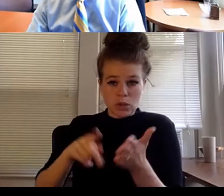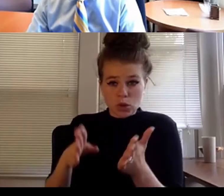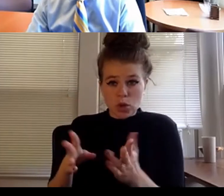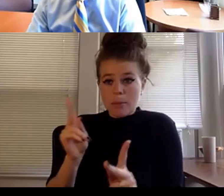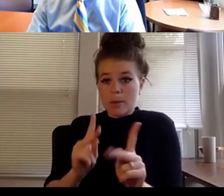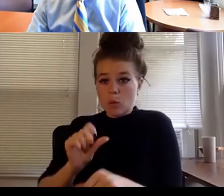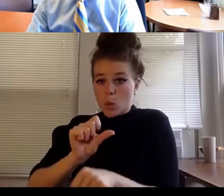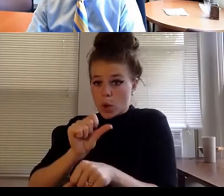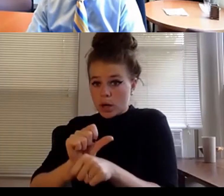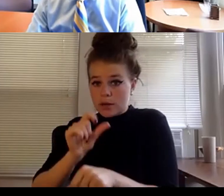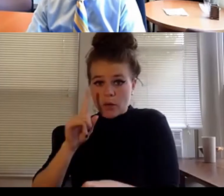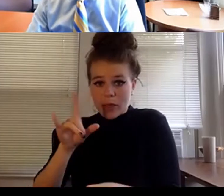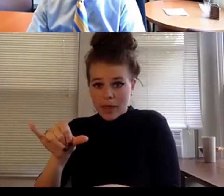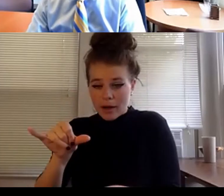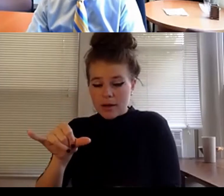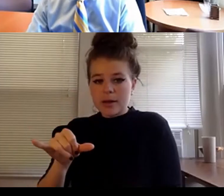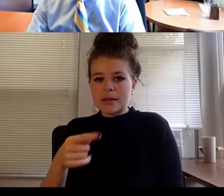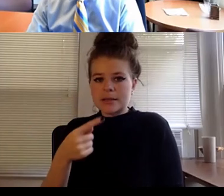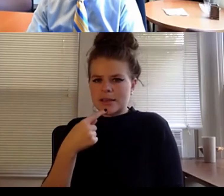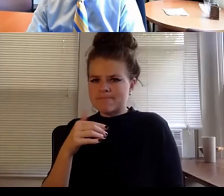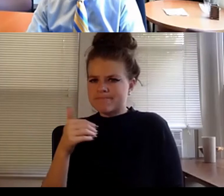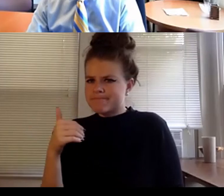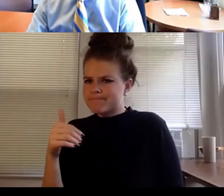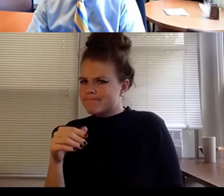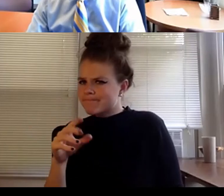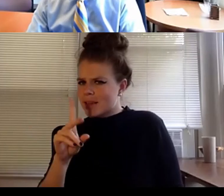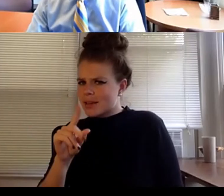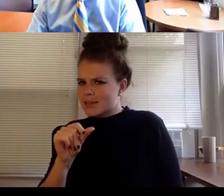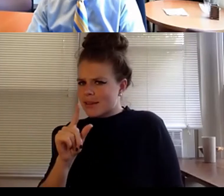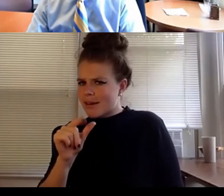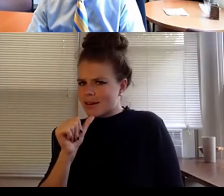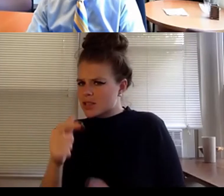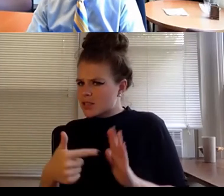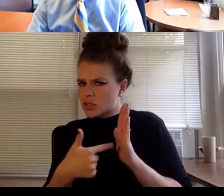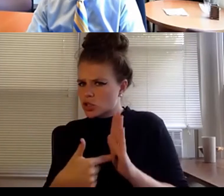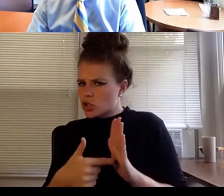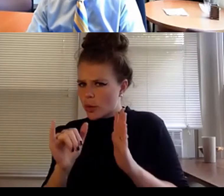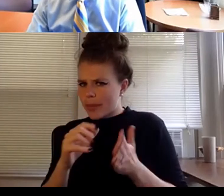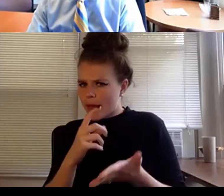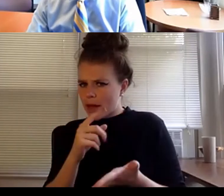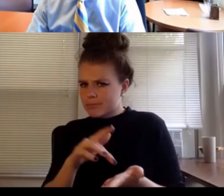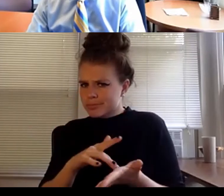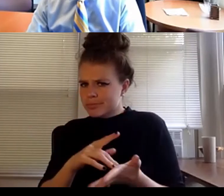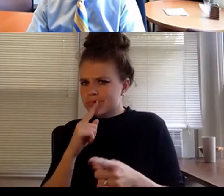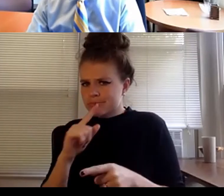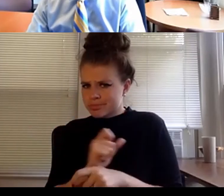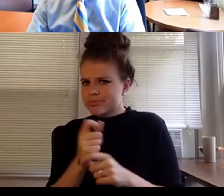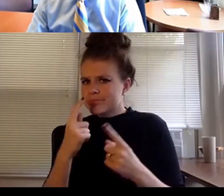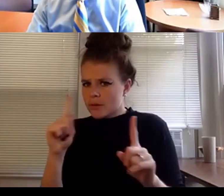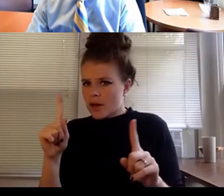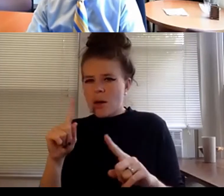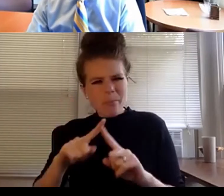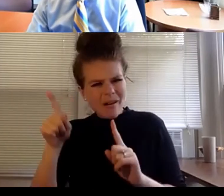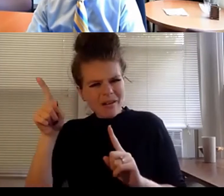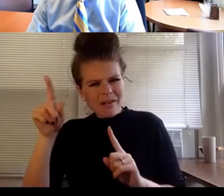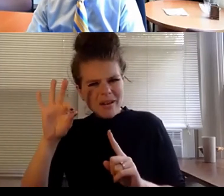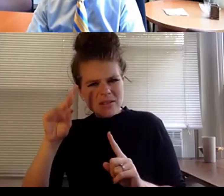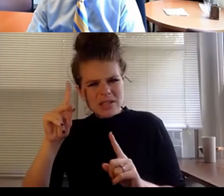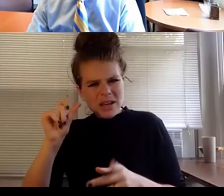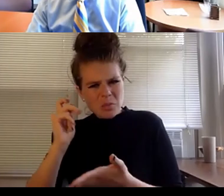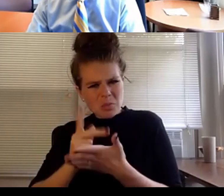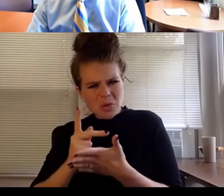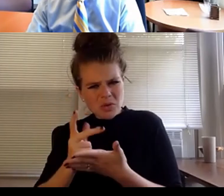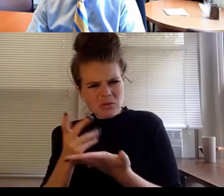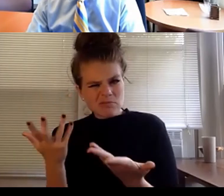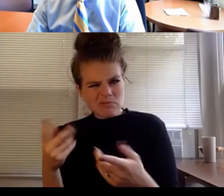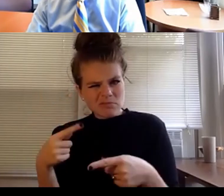drug said, the data does not show that this drug is effective. And yet it was approved. And so, even some